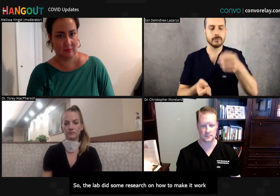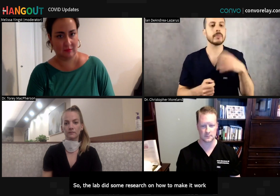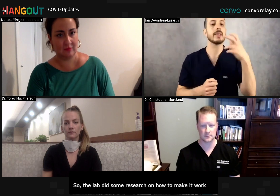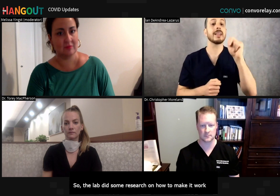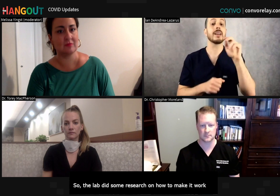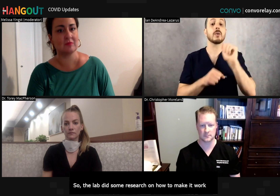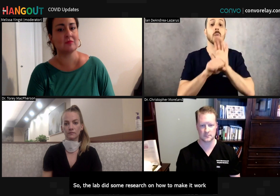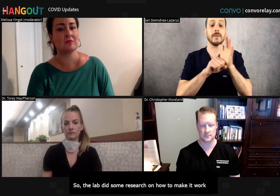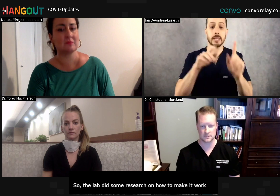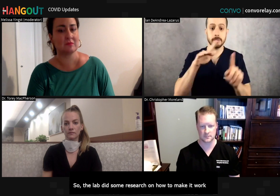respond.